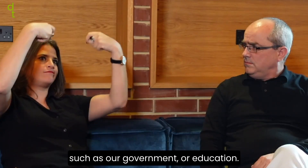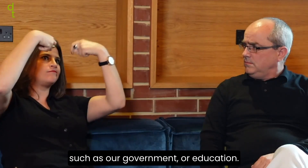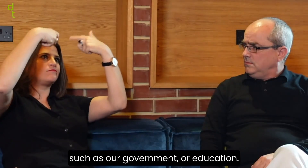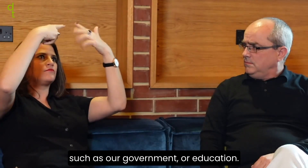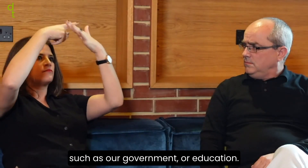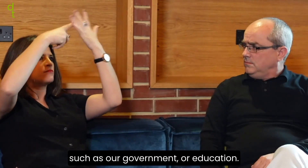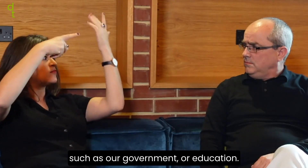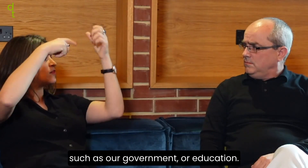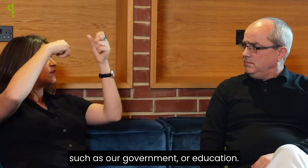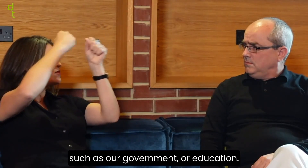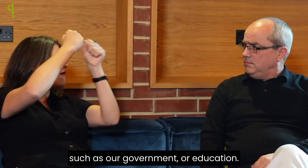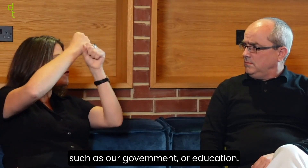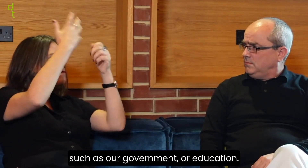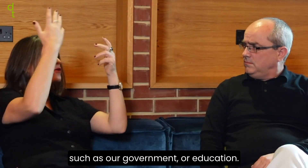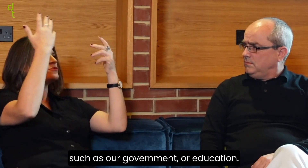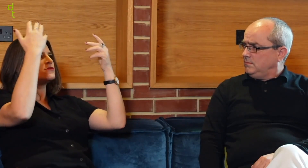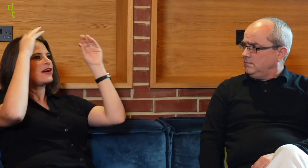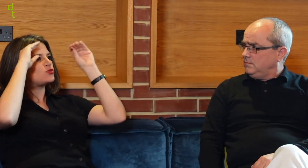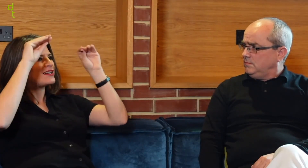our government or education.